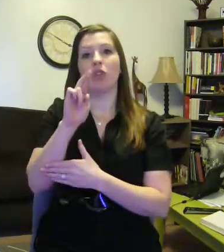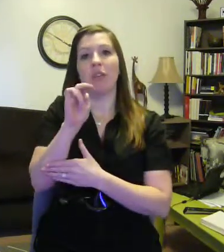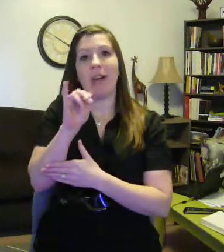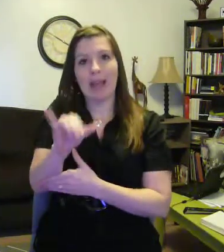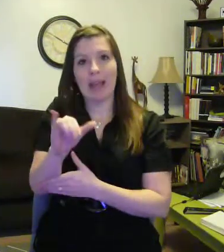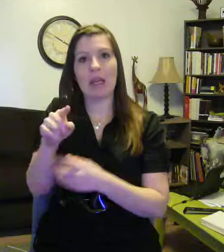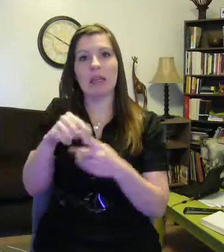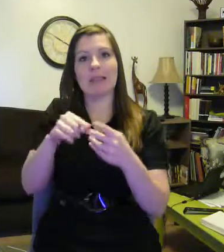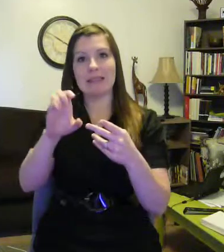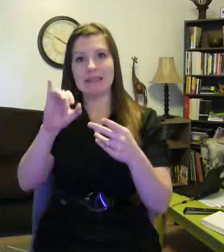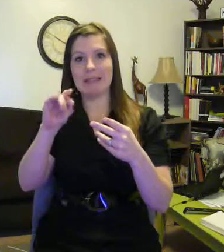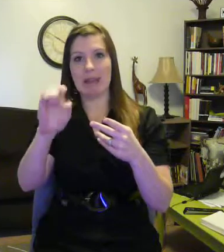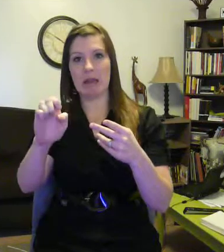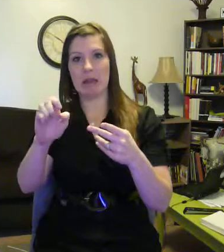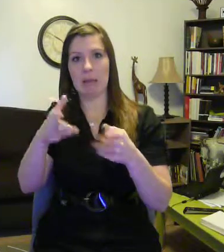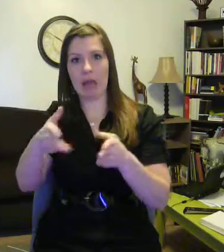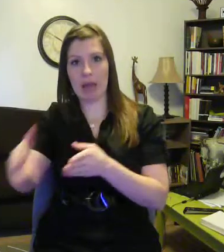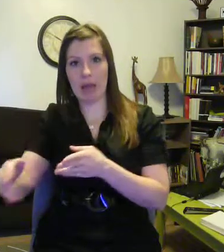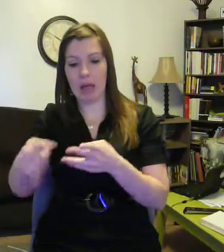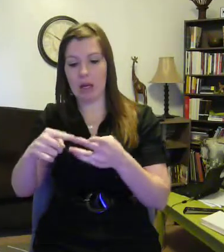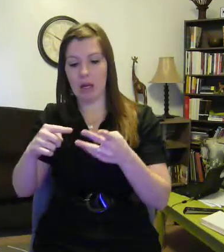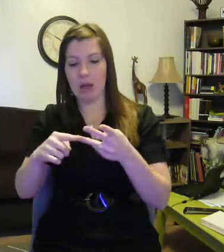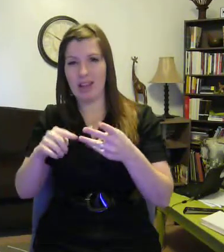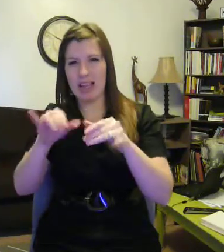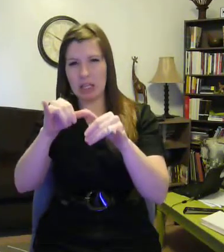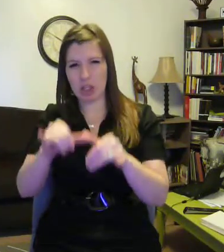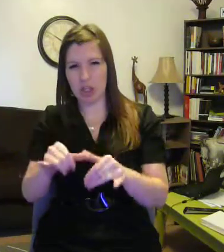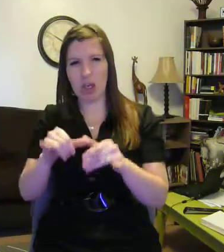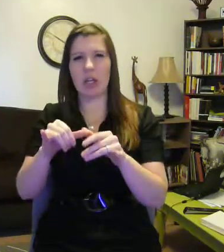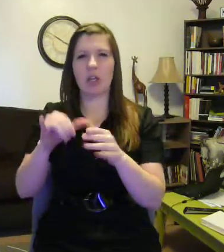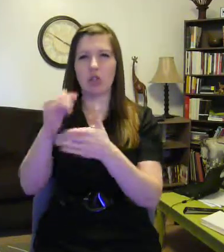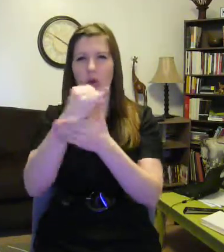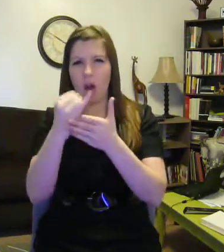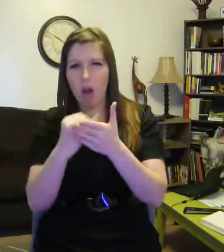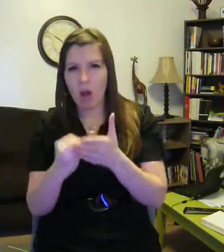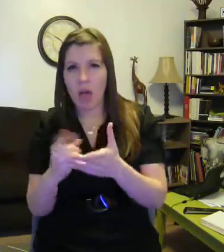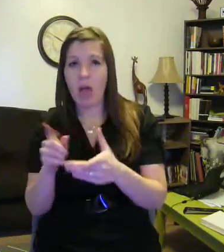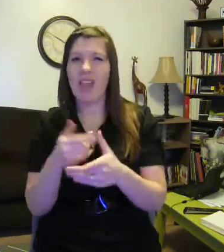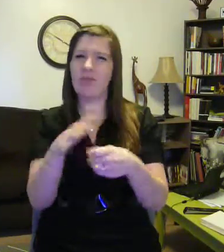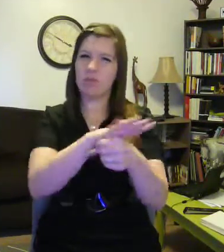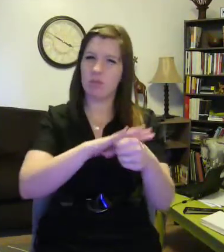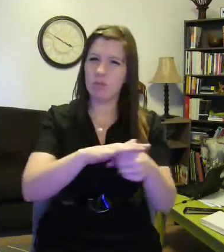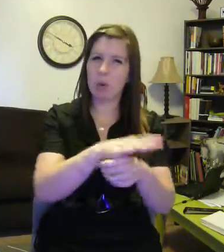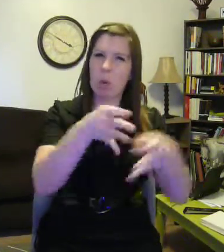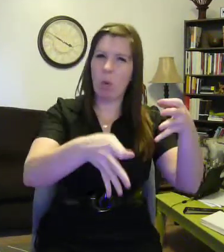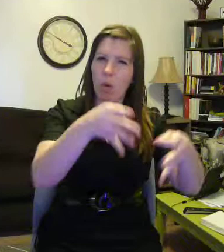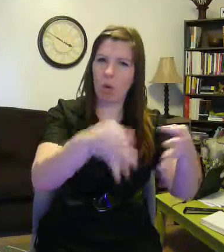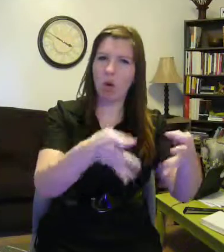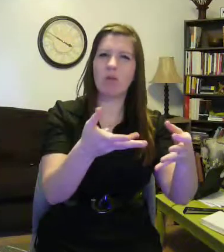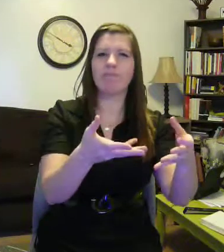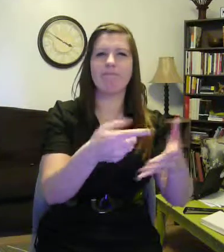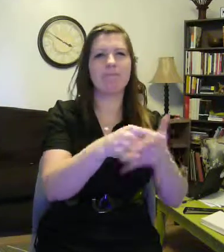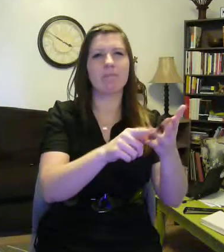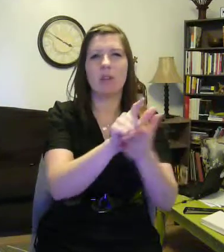drawings, and we take this to the local jurisdiction, county, city, wherever this property may be